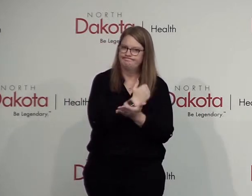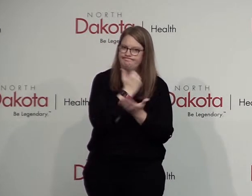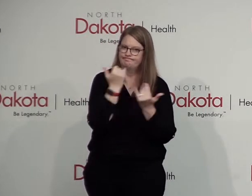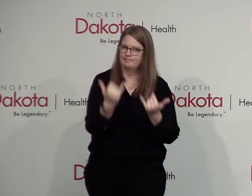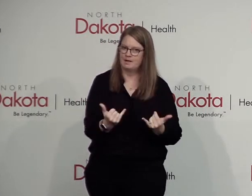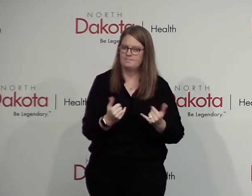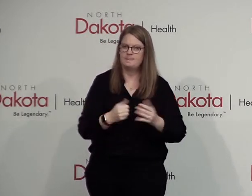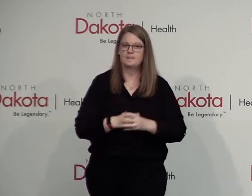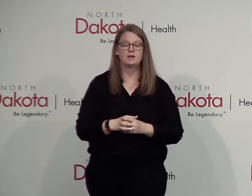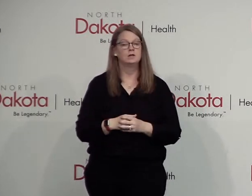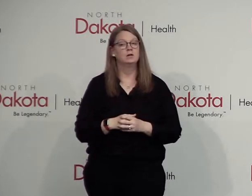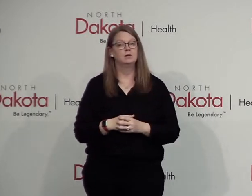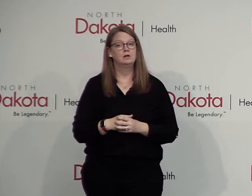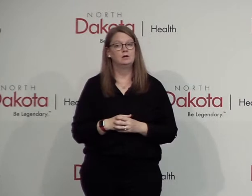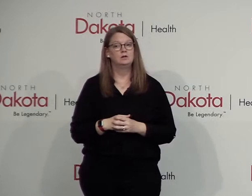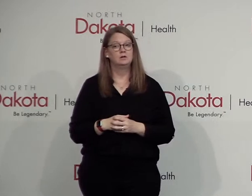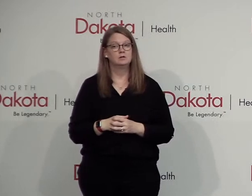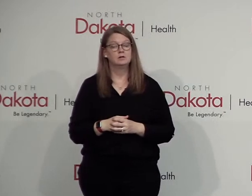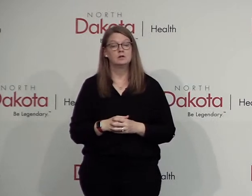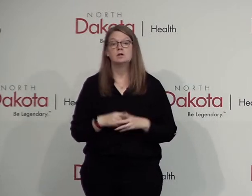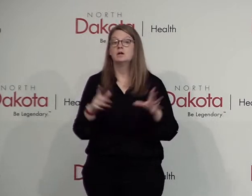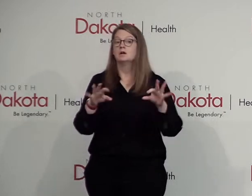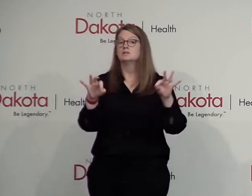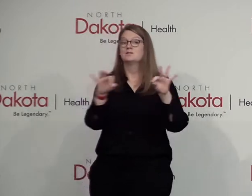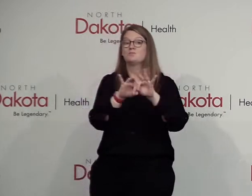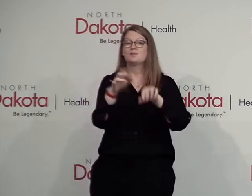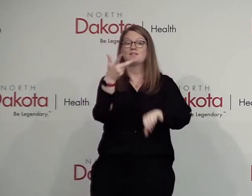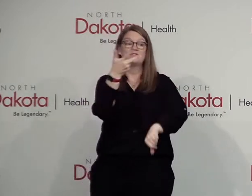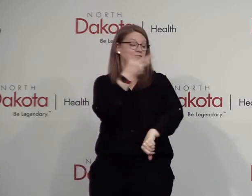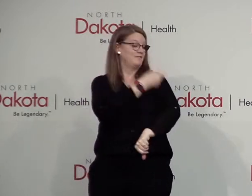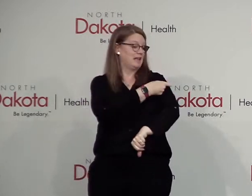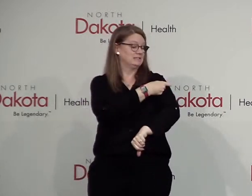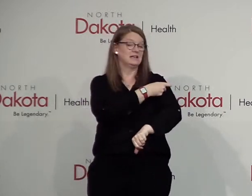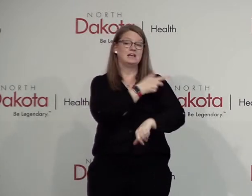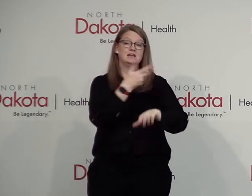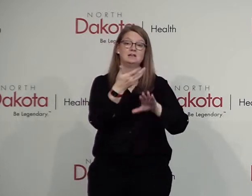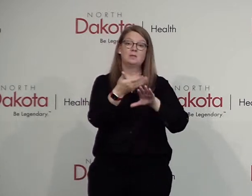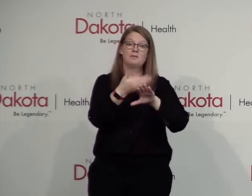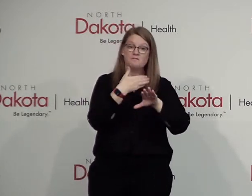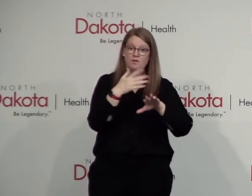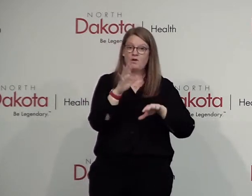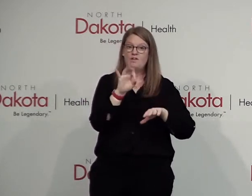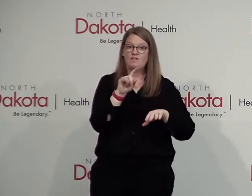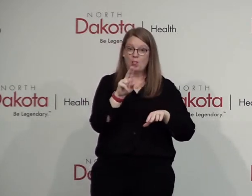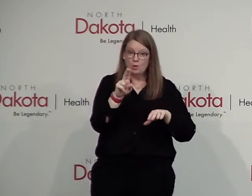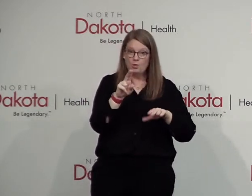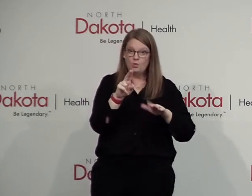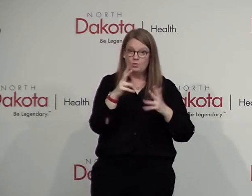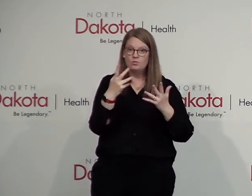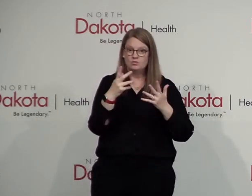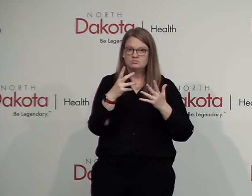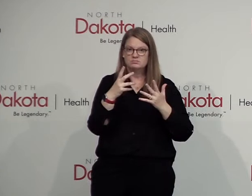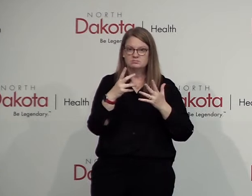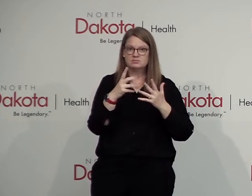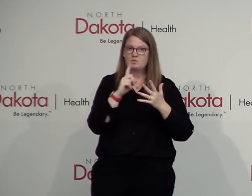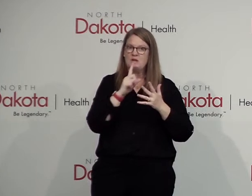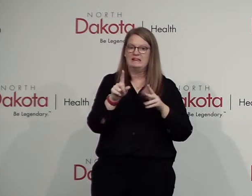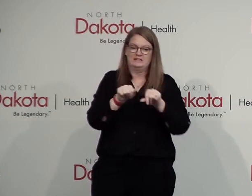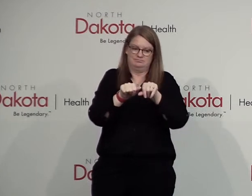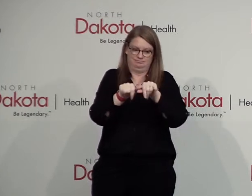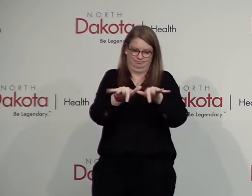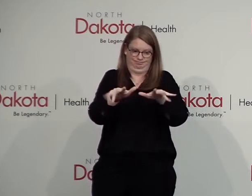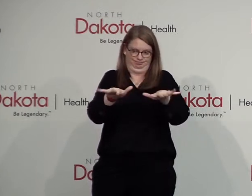It is important to get vaccinated early before flu starts circulating among